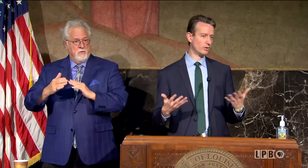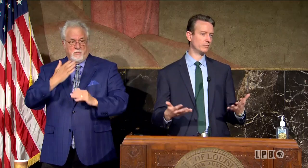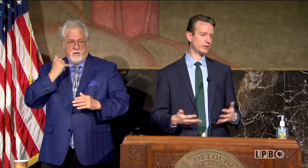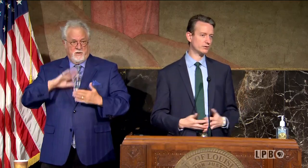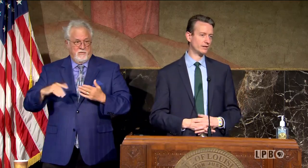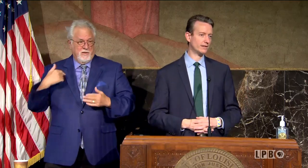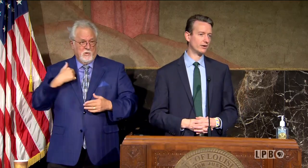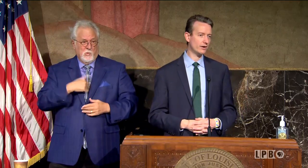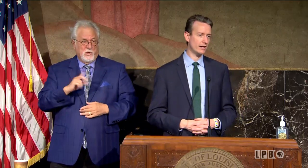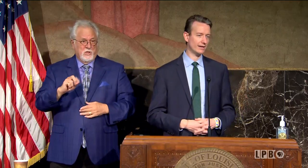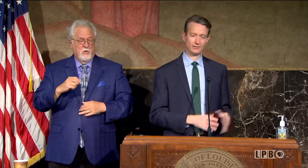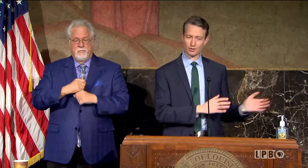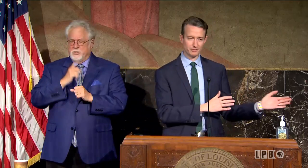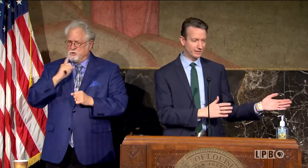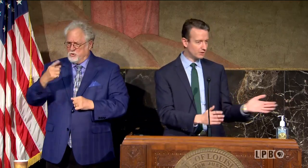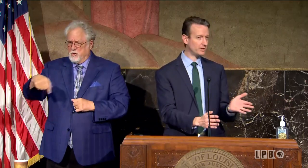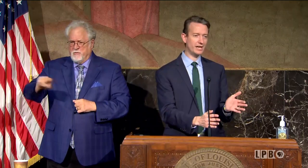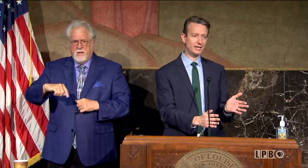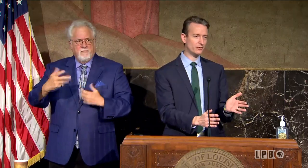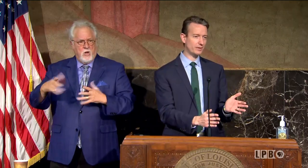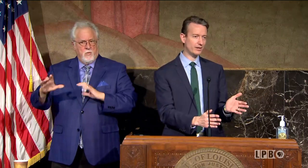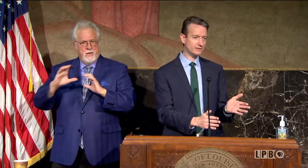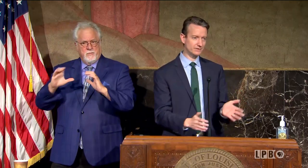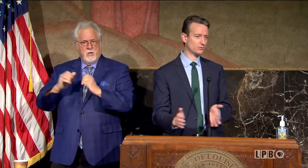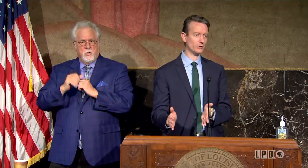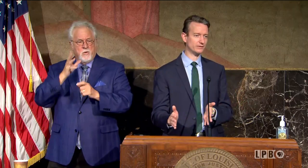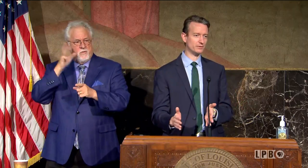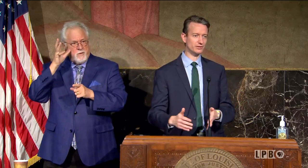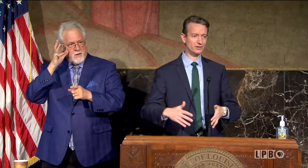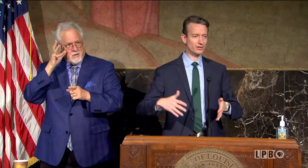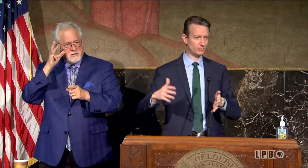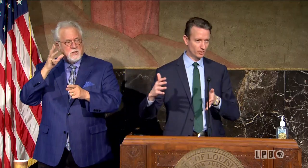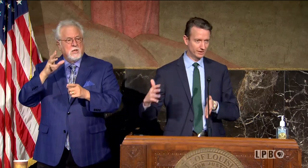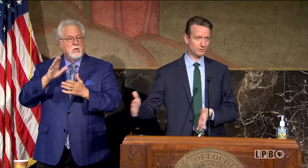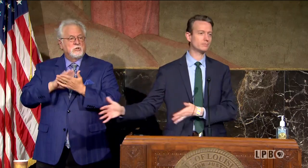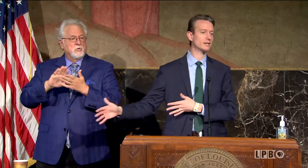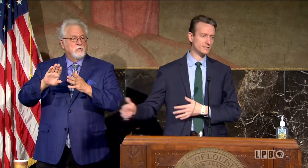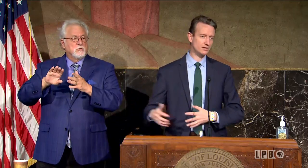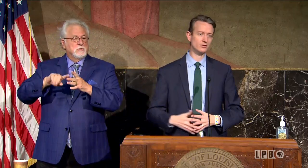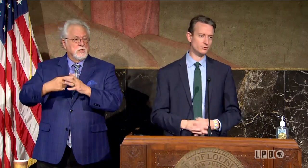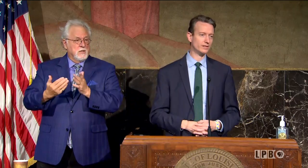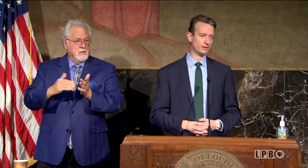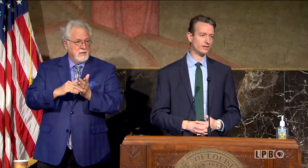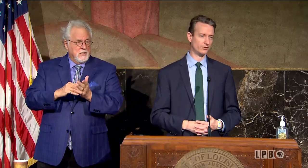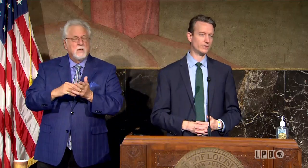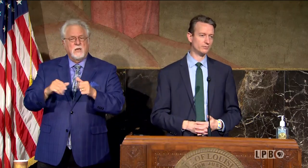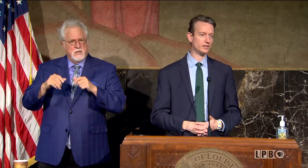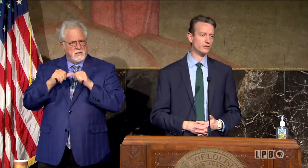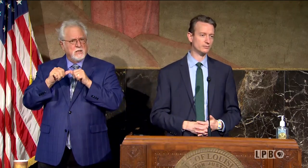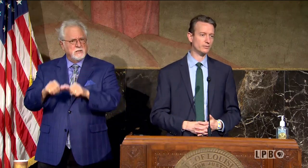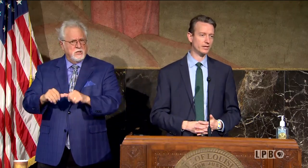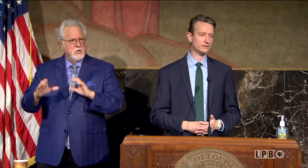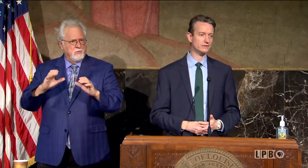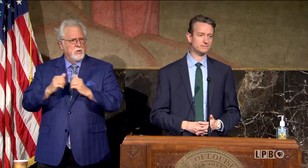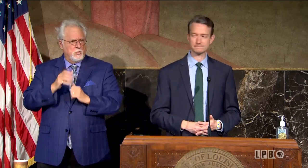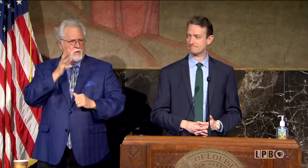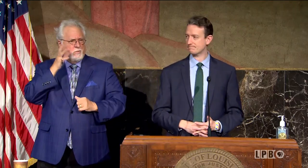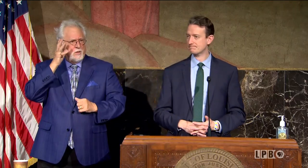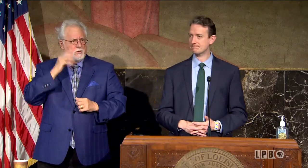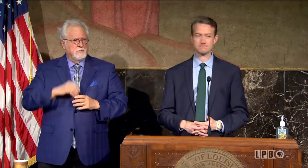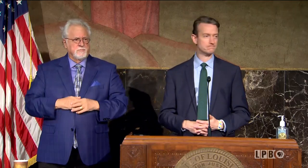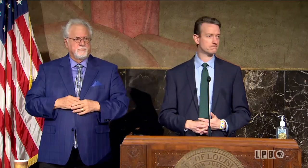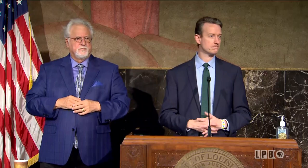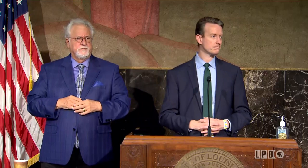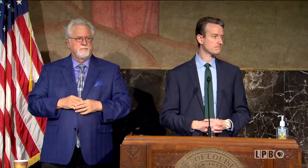we do. We want to make sure that they've already been communicating with parents as school has been restarting. We want them to continue to doing that great communication with parents.